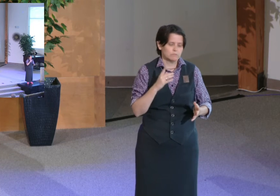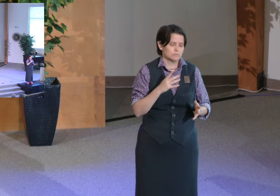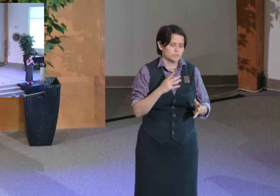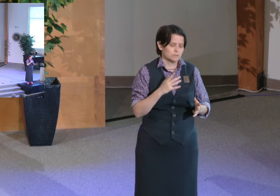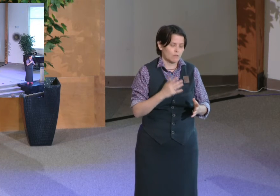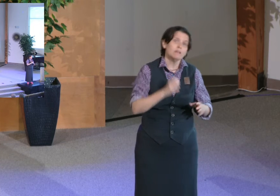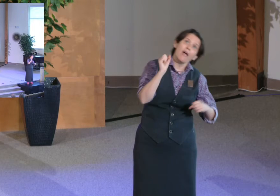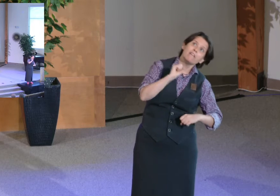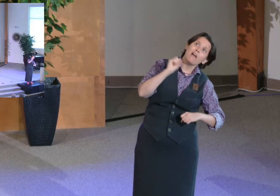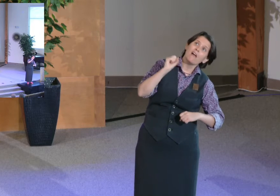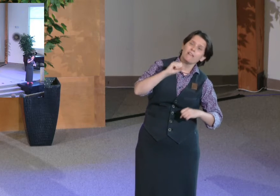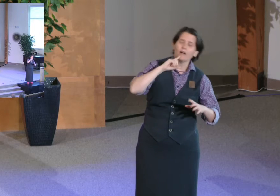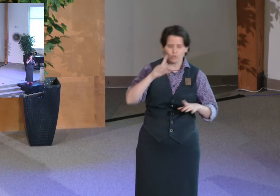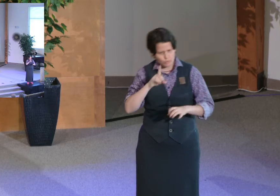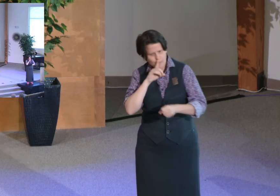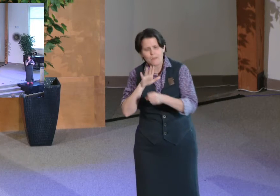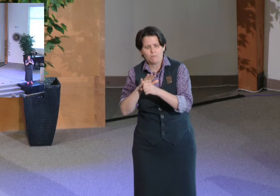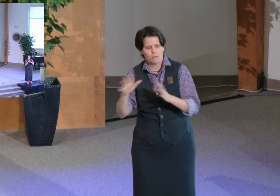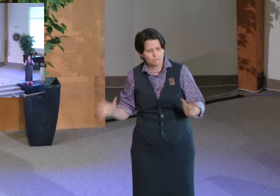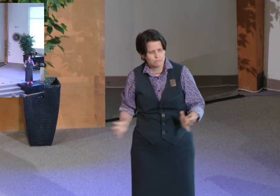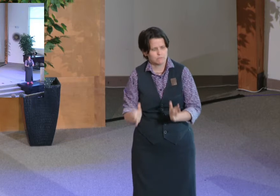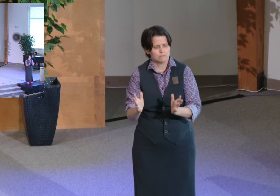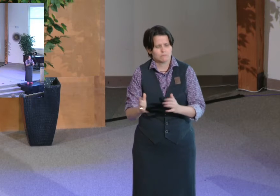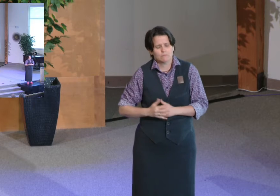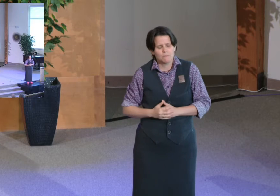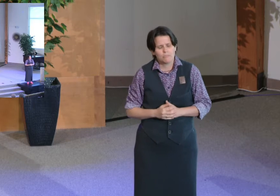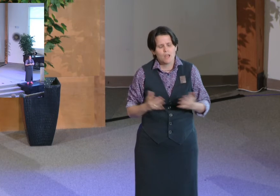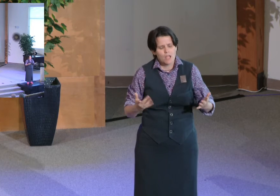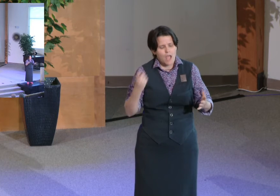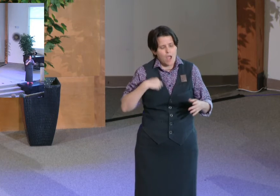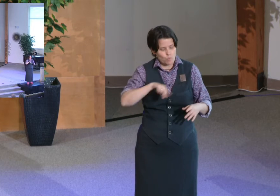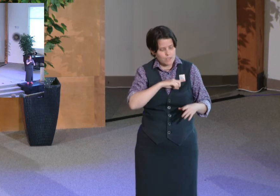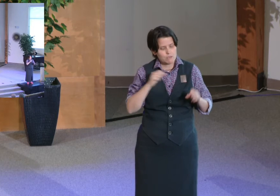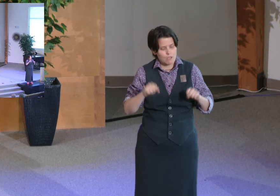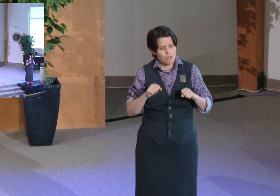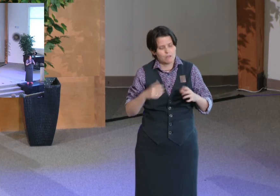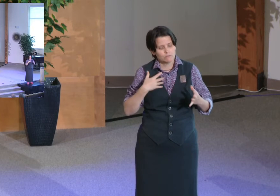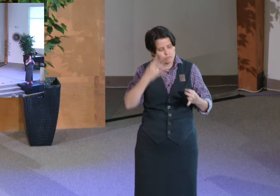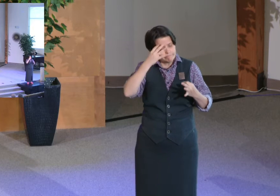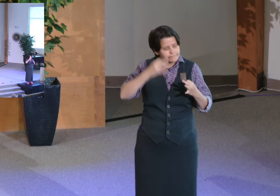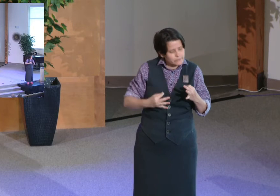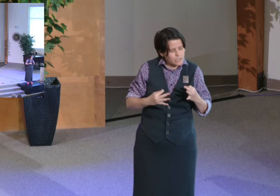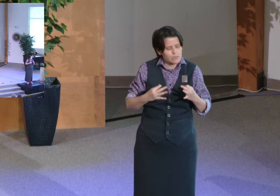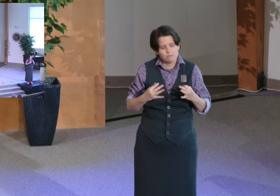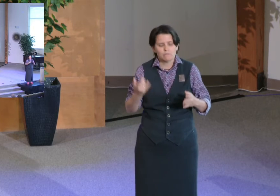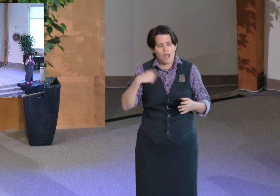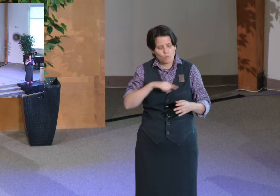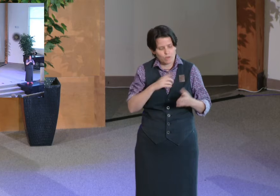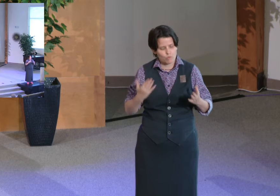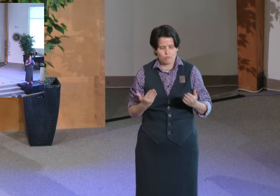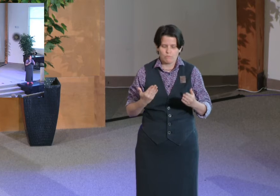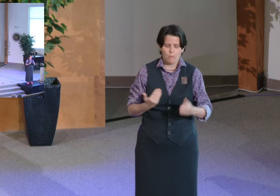We can, through the stand that we take, through the power of conversation and through the conscious attention to our